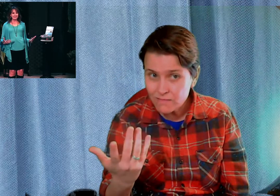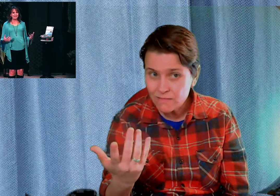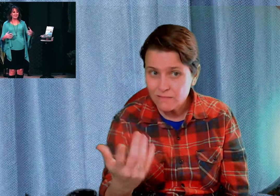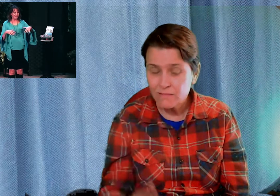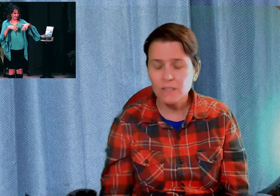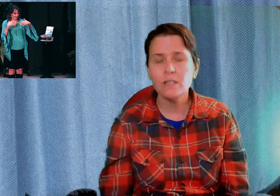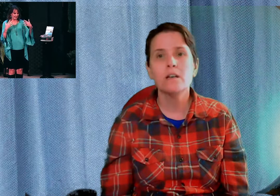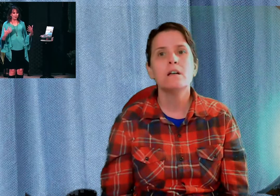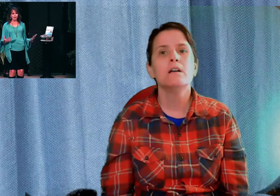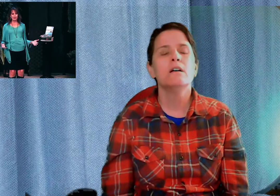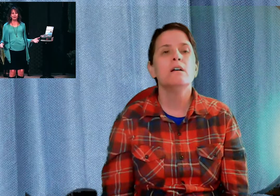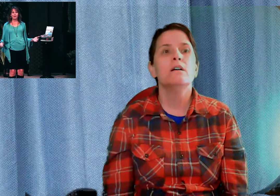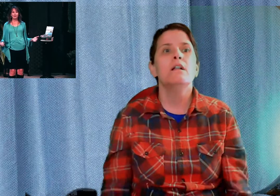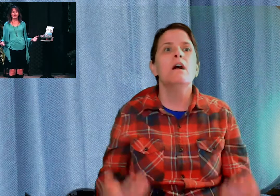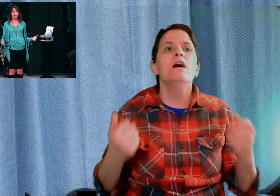Maybe